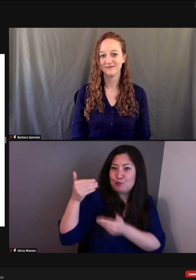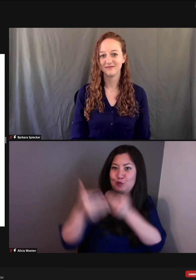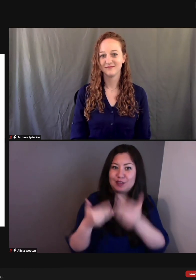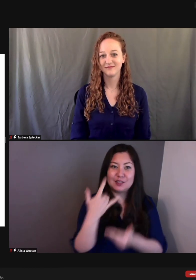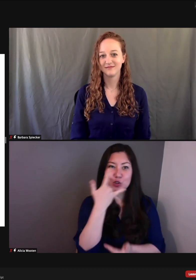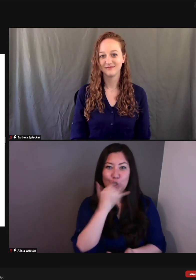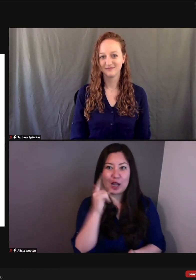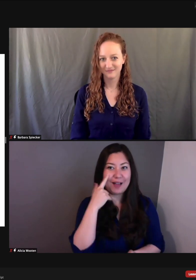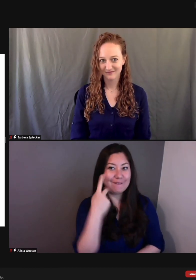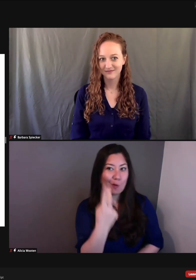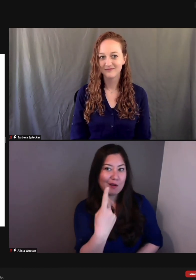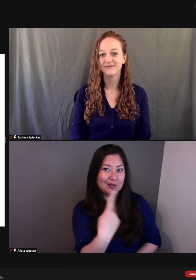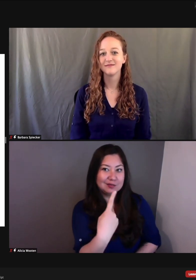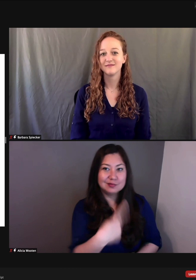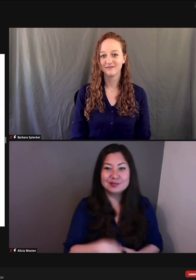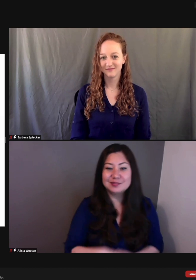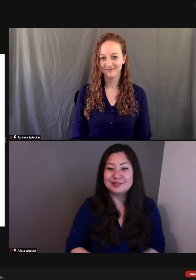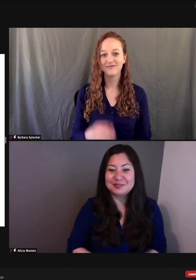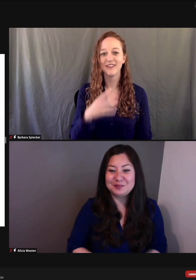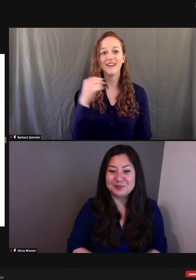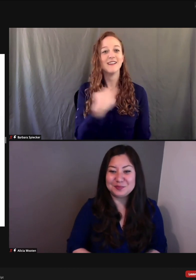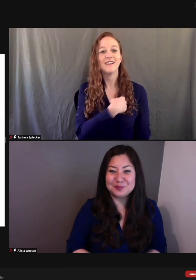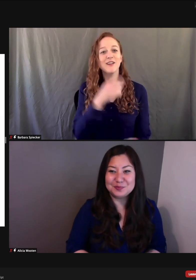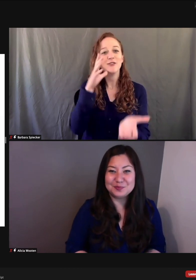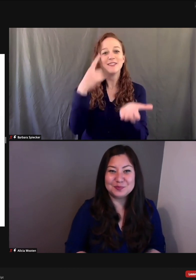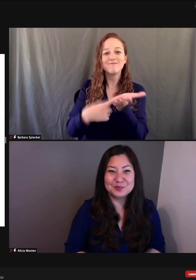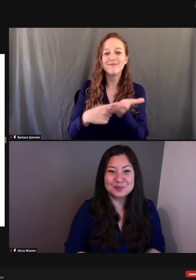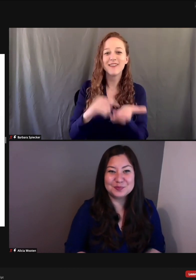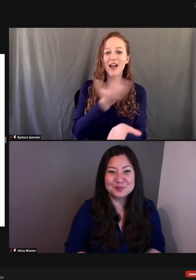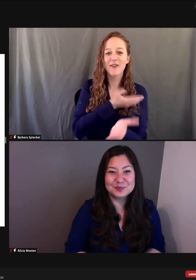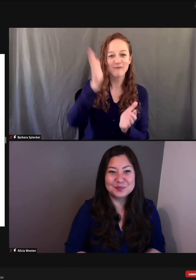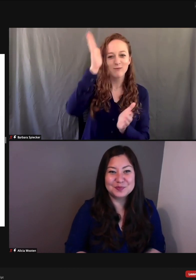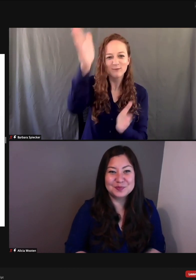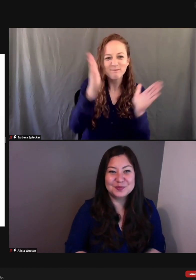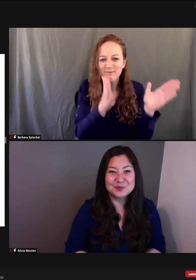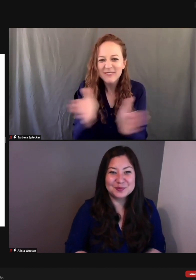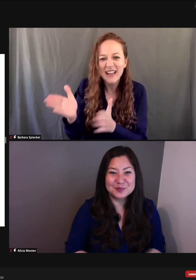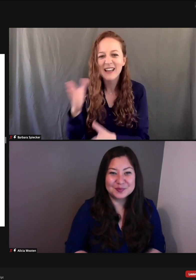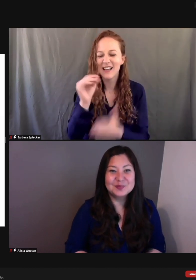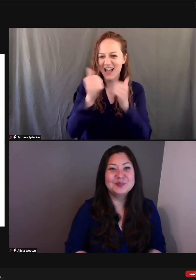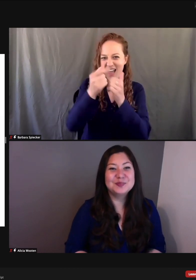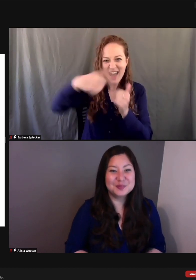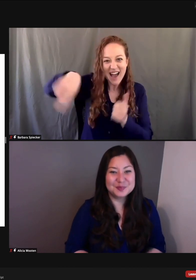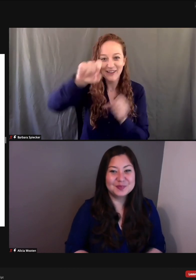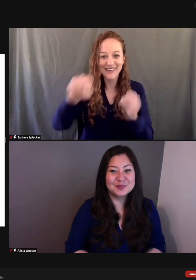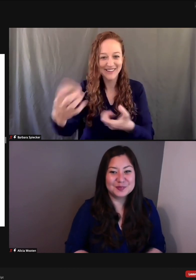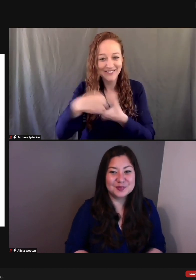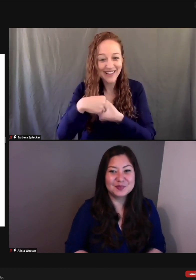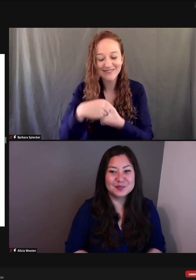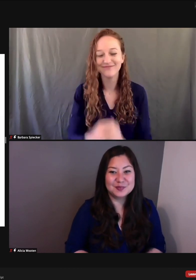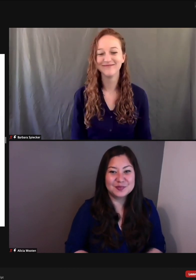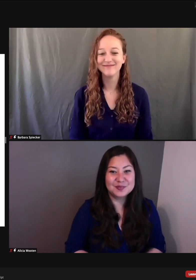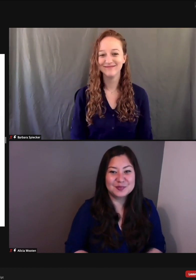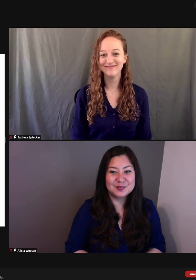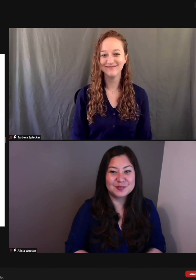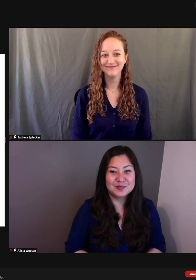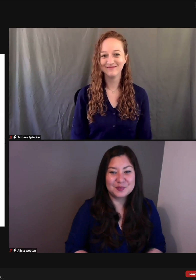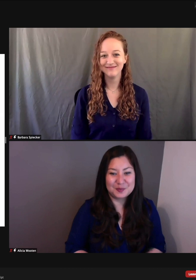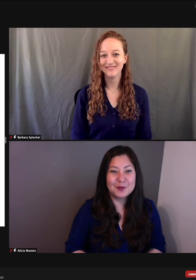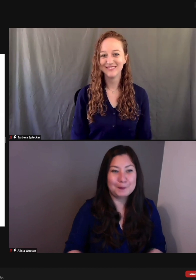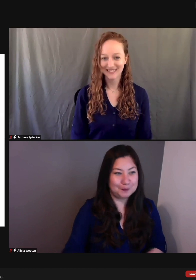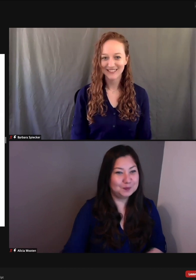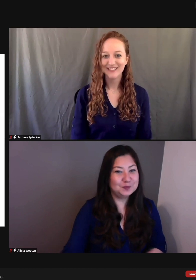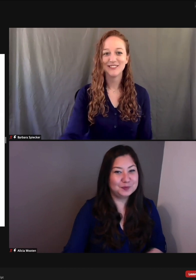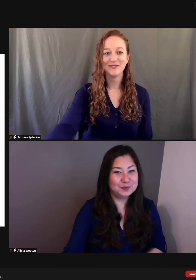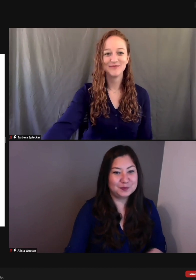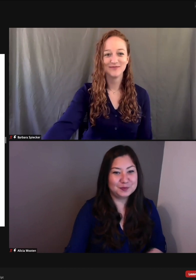I am wearing a dark blue shirt. I'm a Caucasian woman with red curly hair with a gray background behind me.